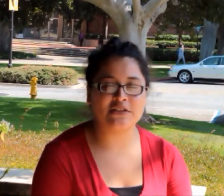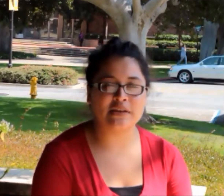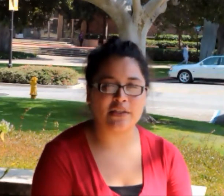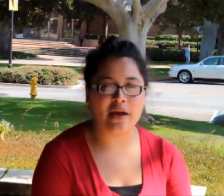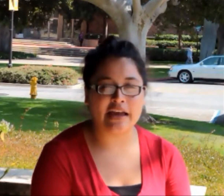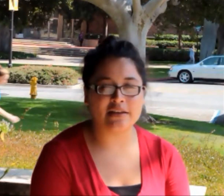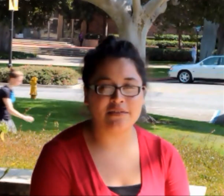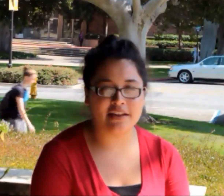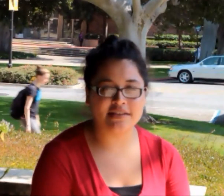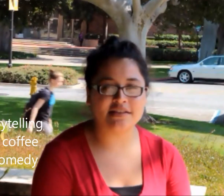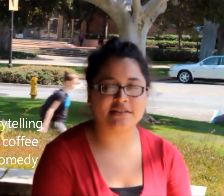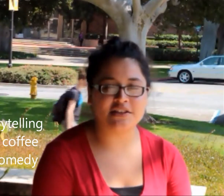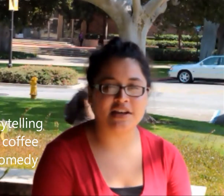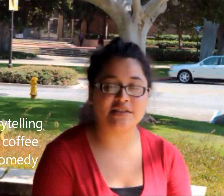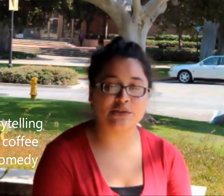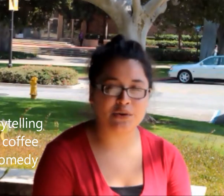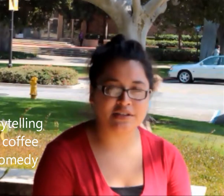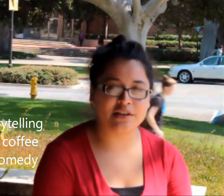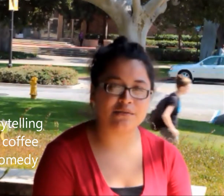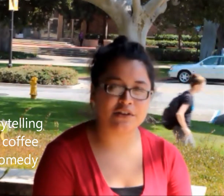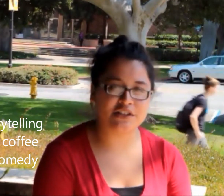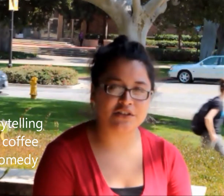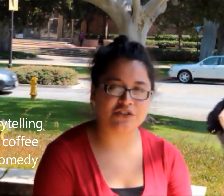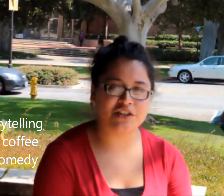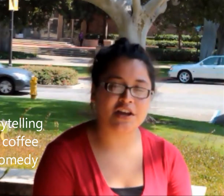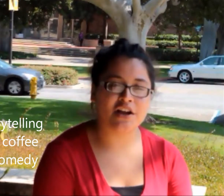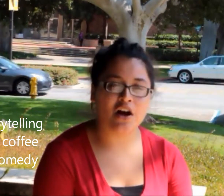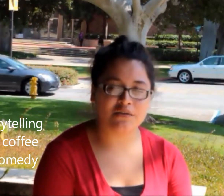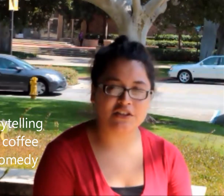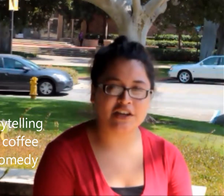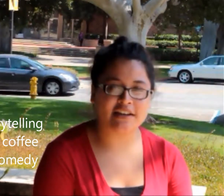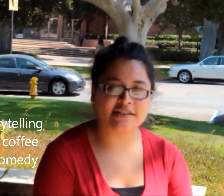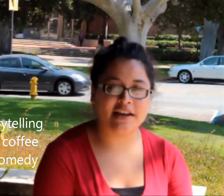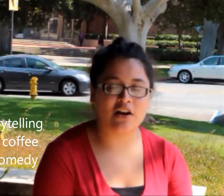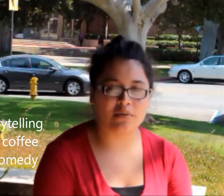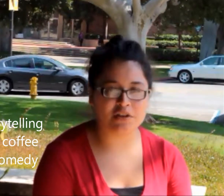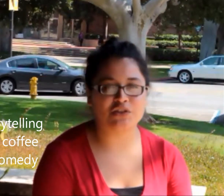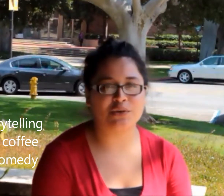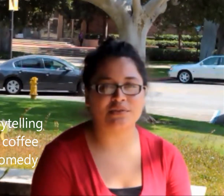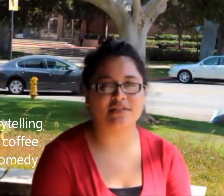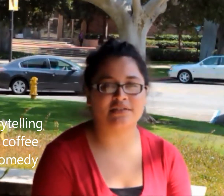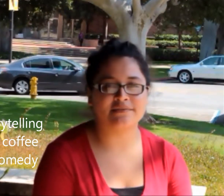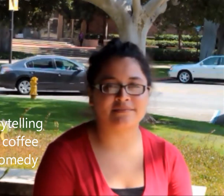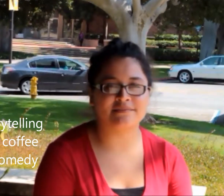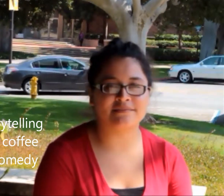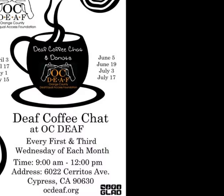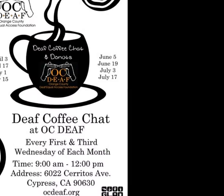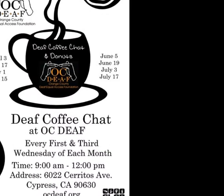together at events such as storytelling for children, coffee chats, and comedy shows.